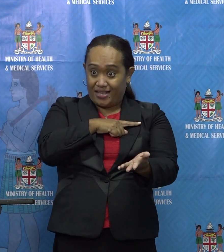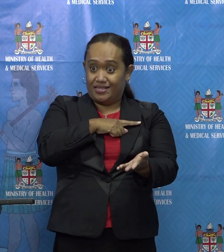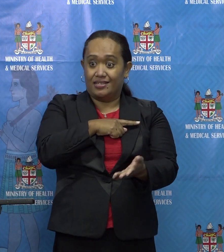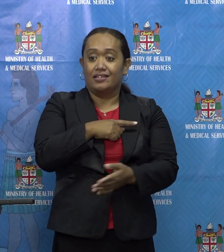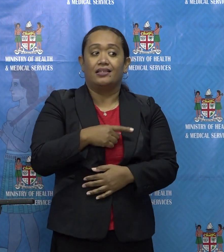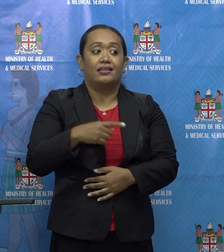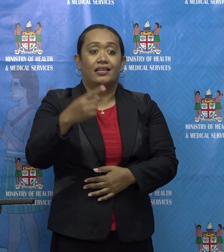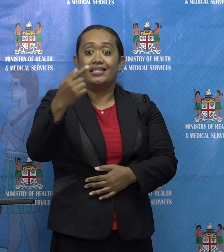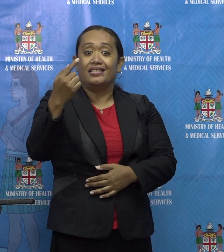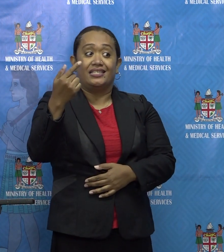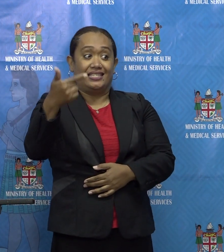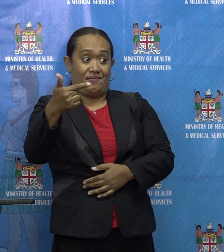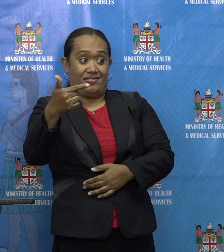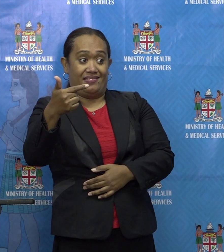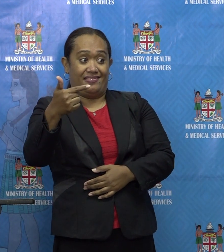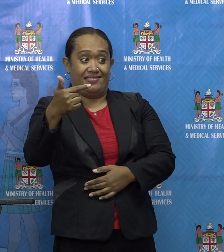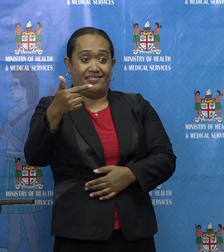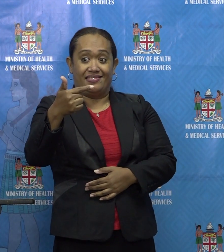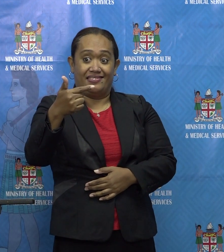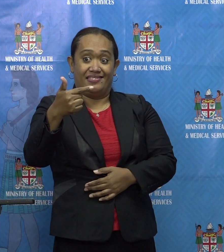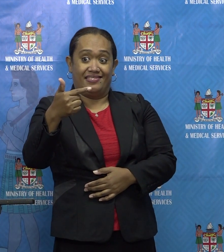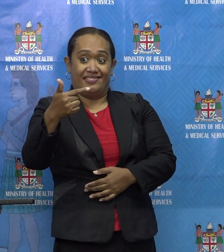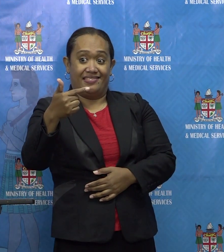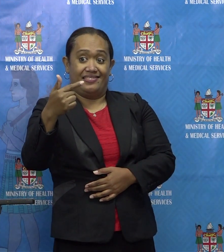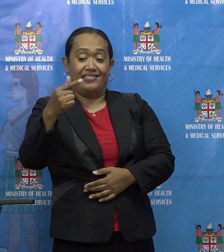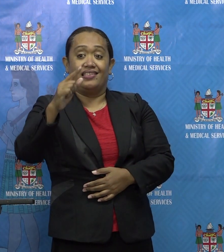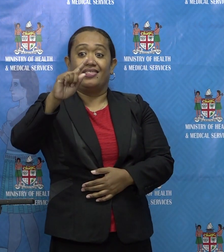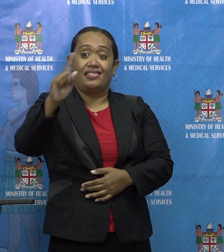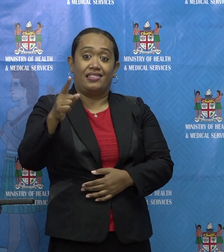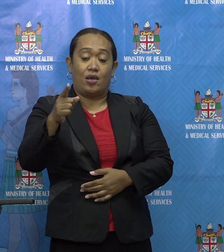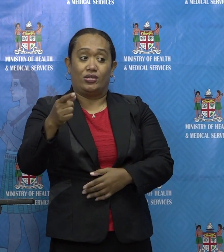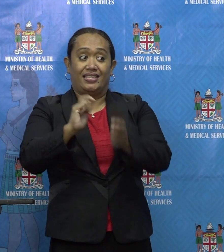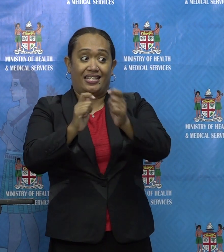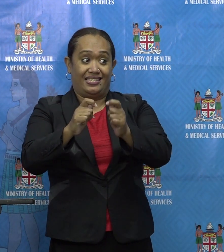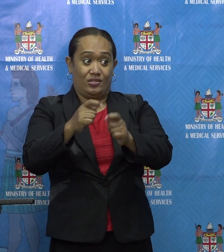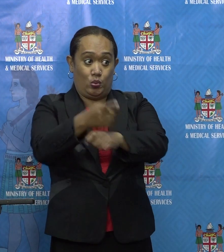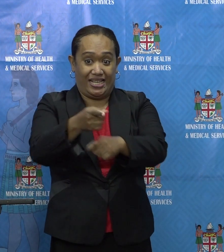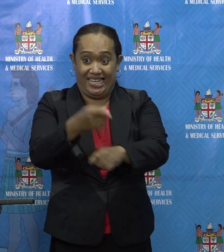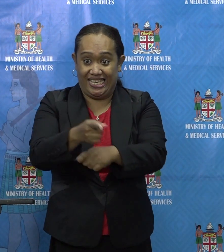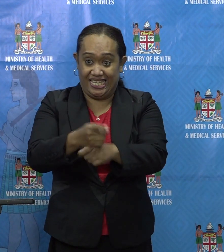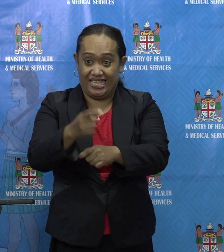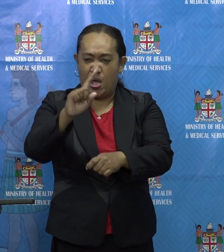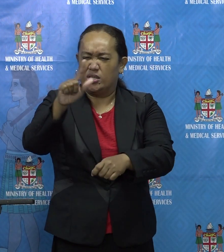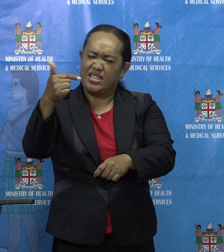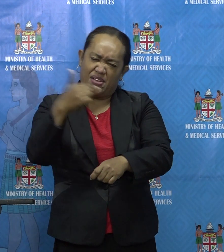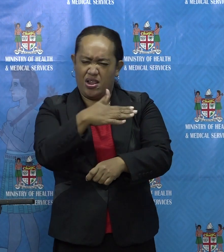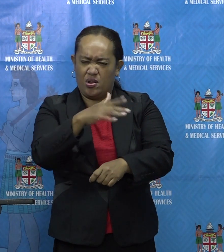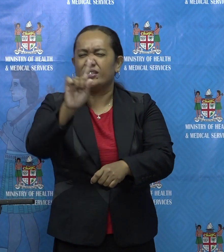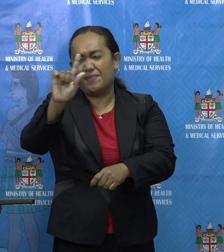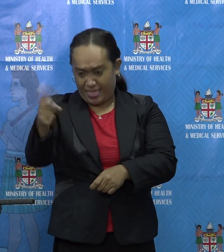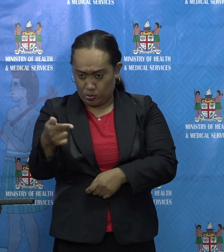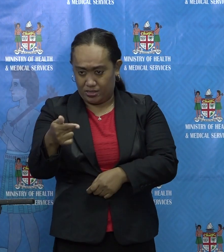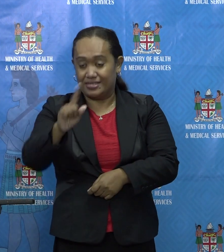week. We are doing a lot more than that. Last week, we tested, I think, close to